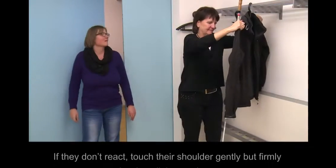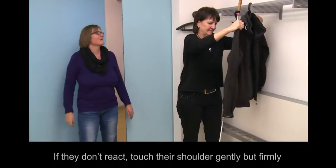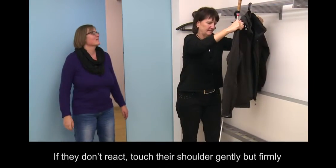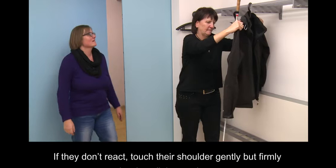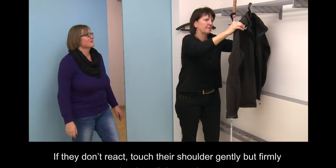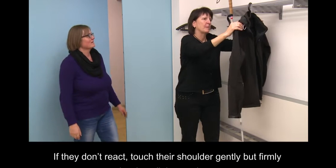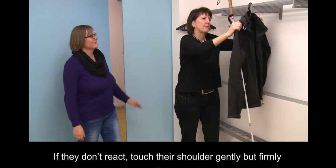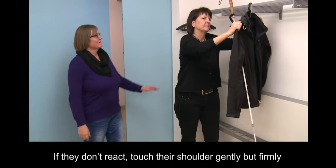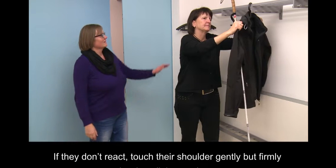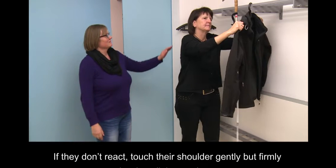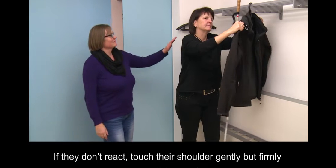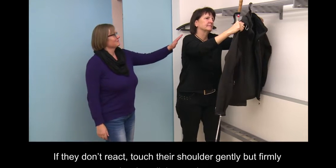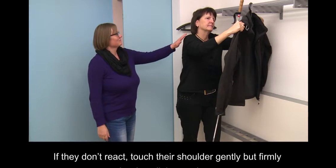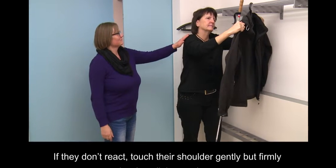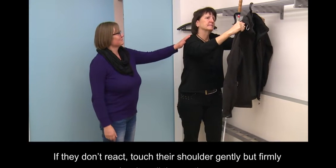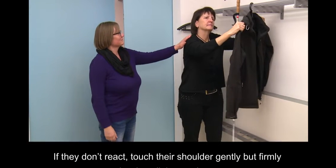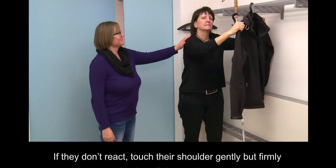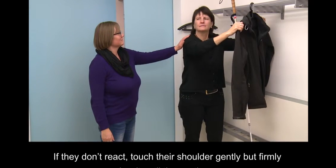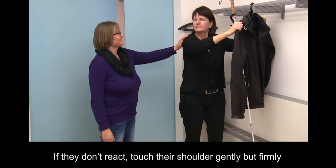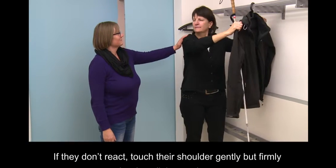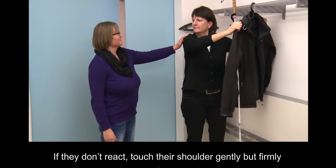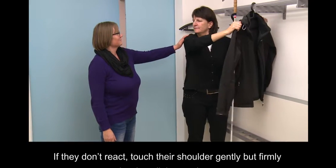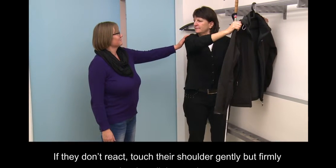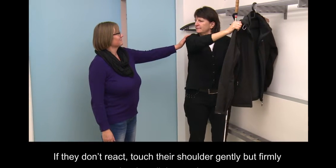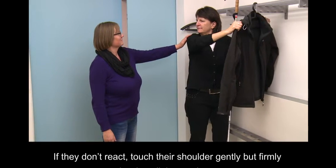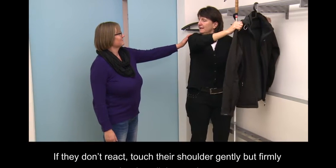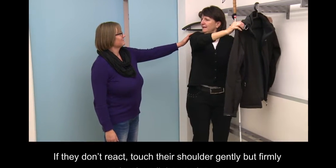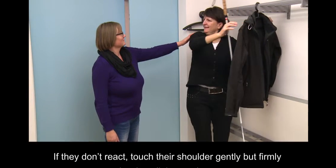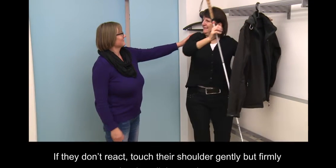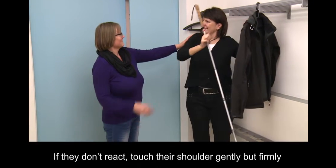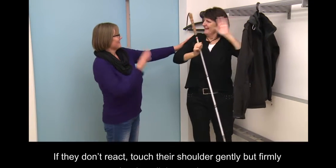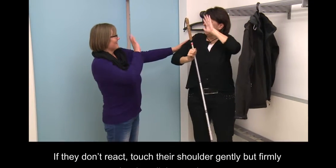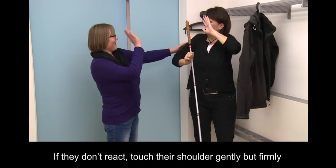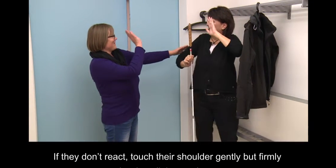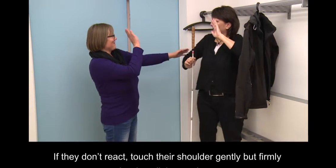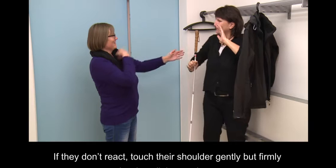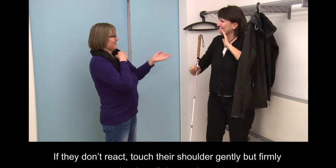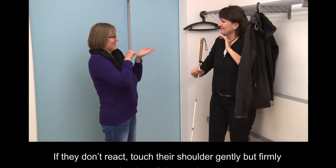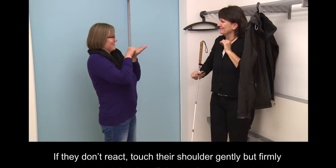If they don't react, touch their shoulder gently but firmly and wait until they notice you.